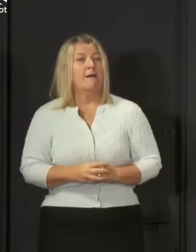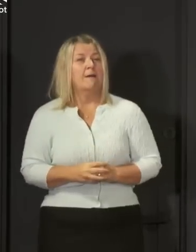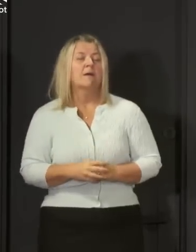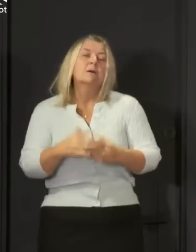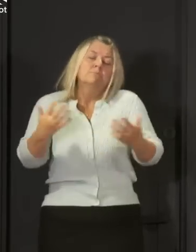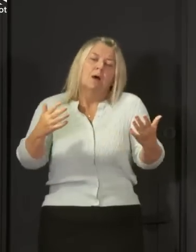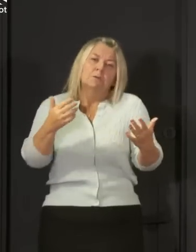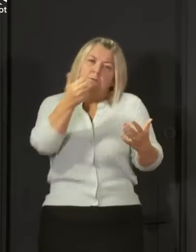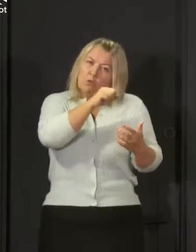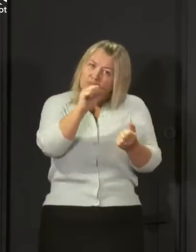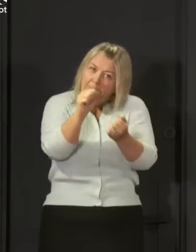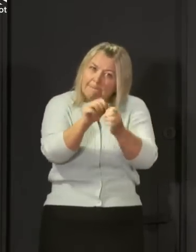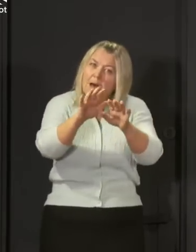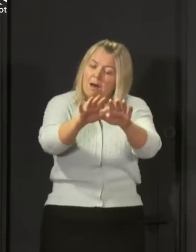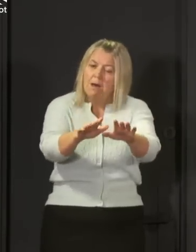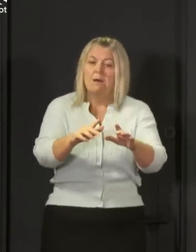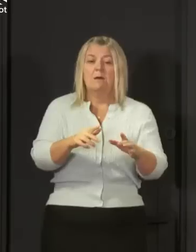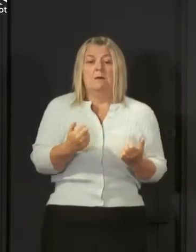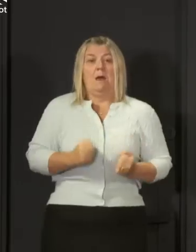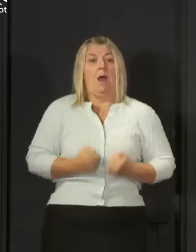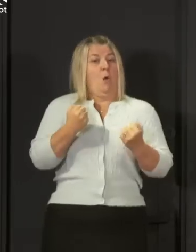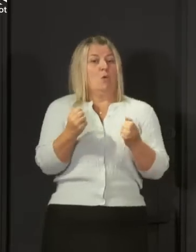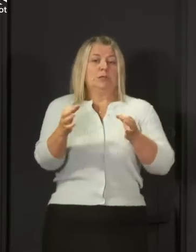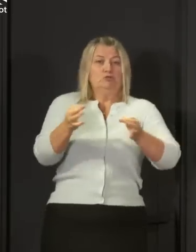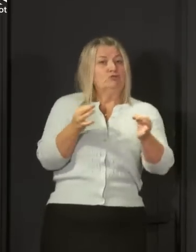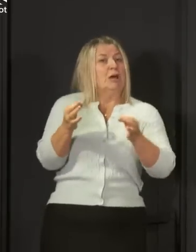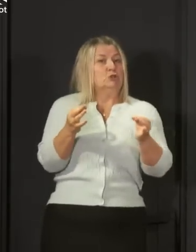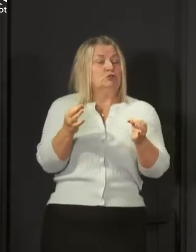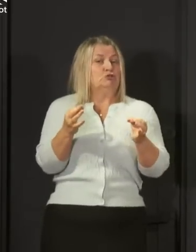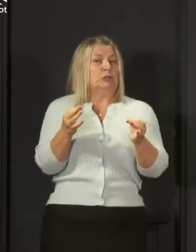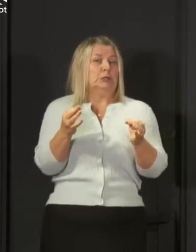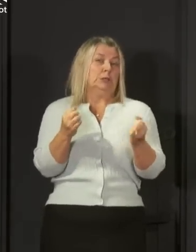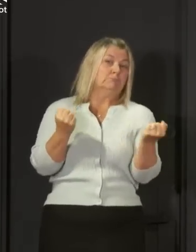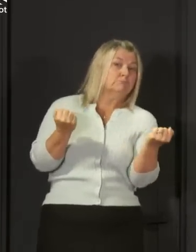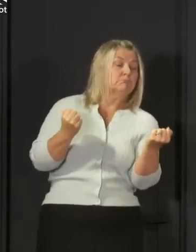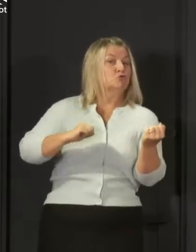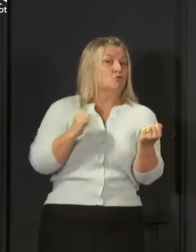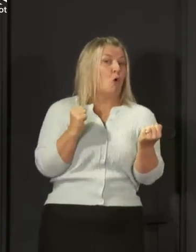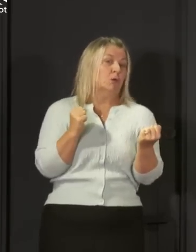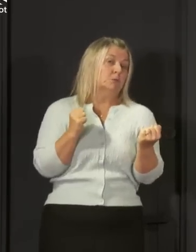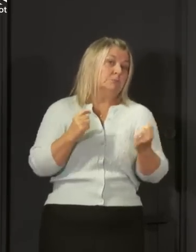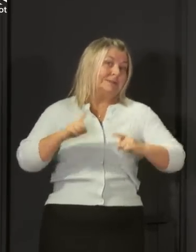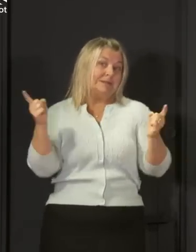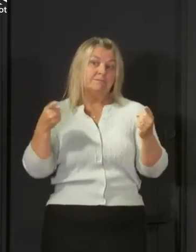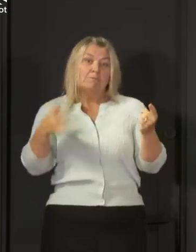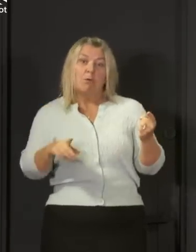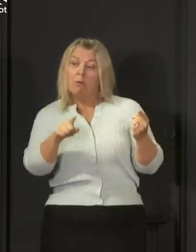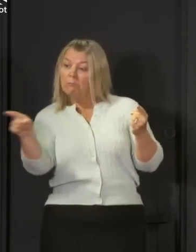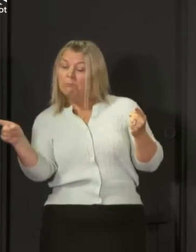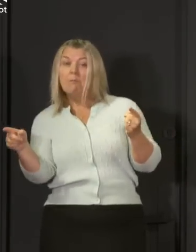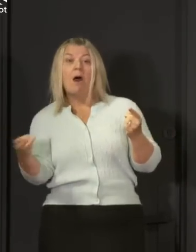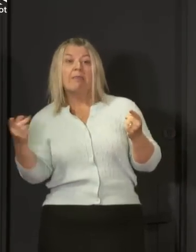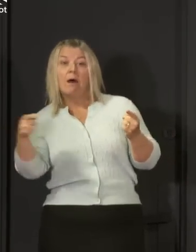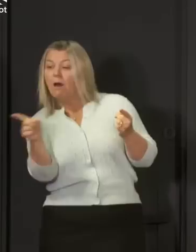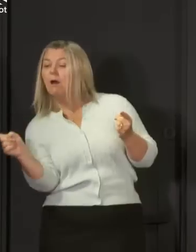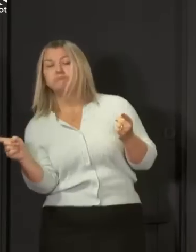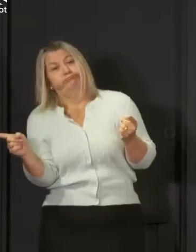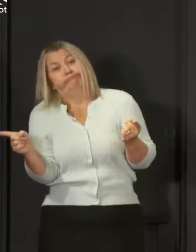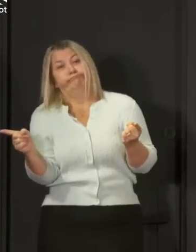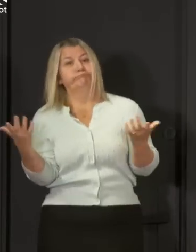operational decisions about which tiers might apply in which parts of our nations will be for each of us to take at a devolved